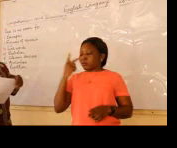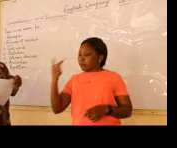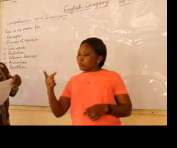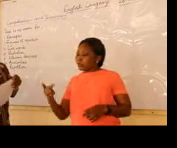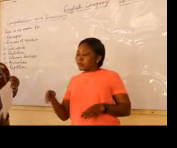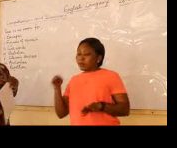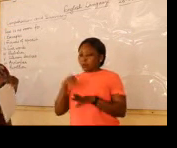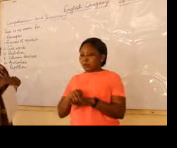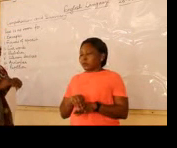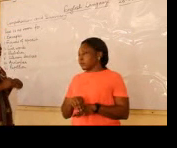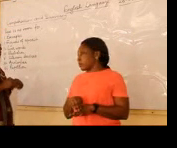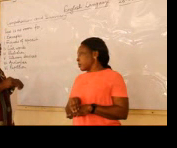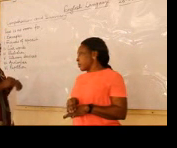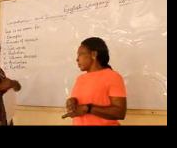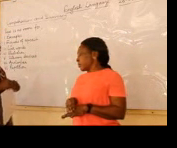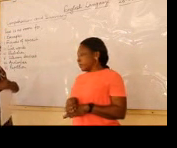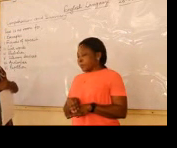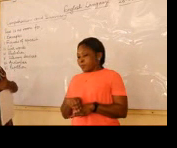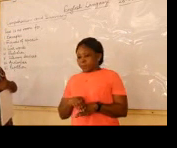this.